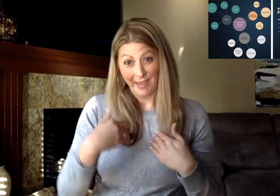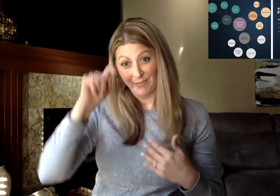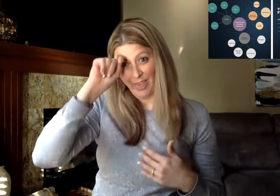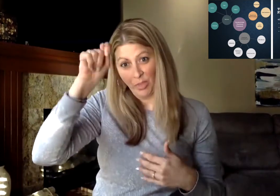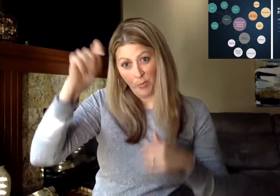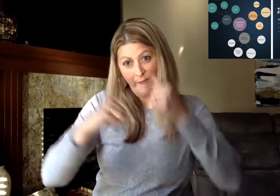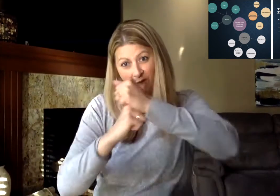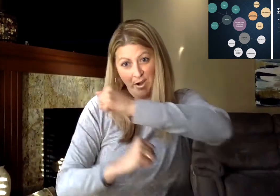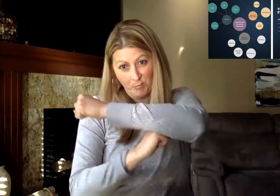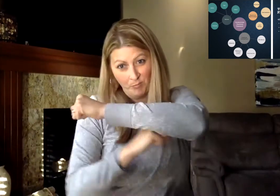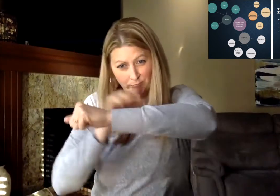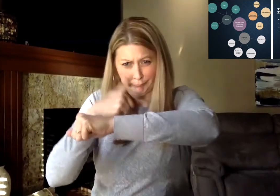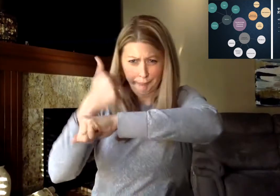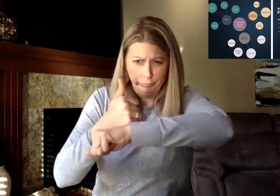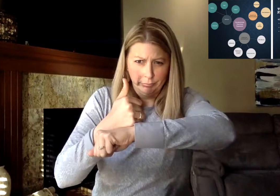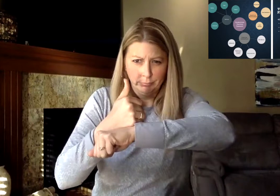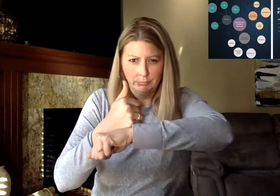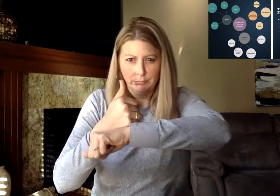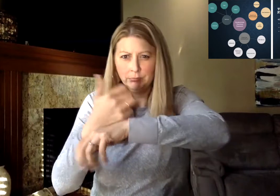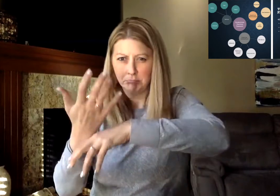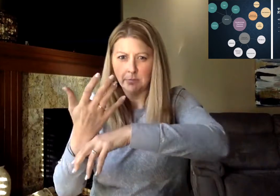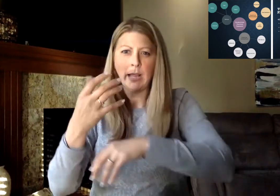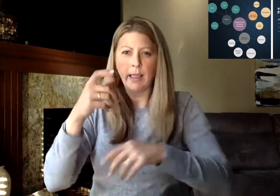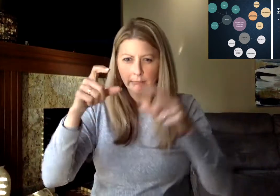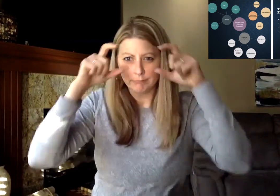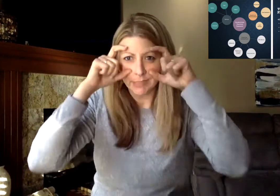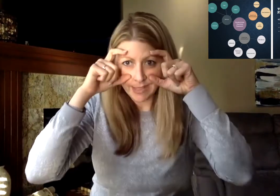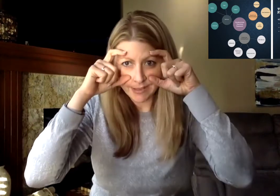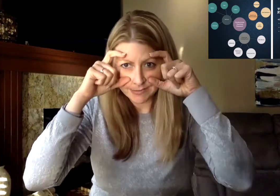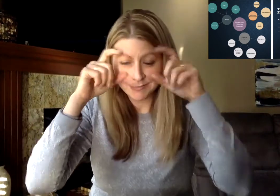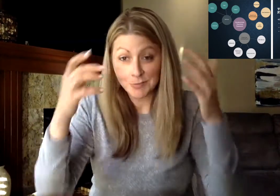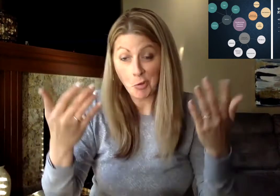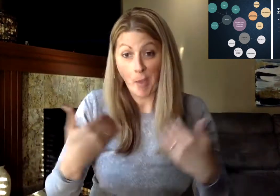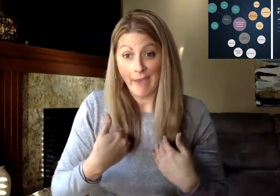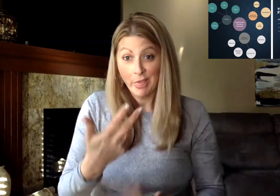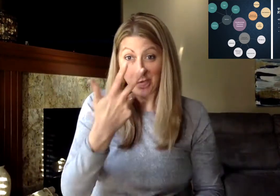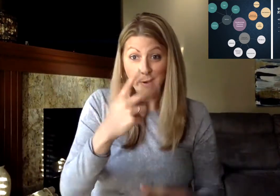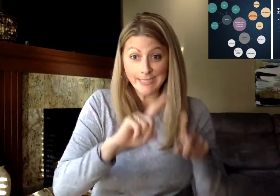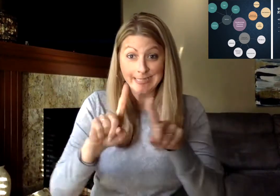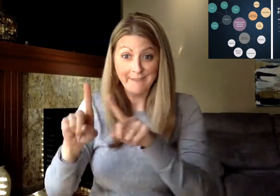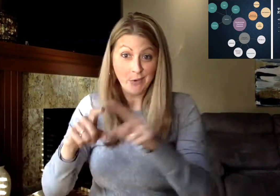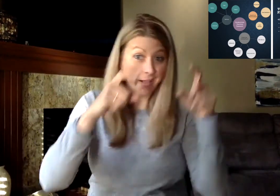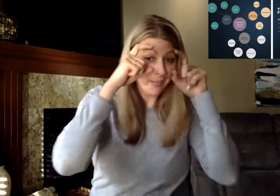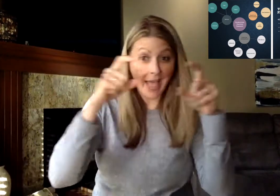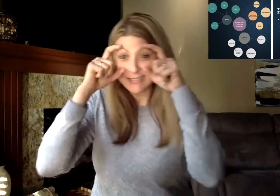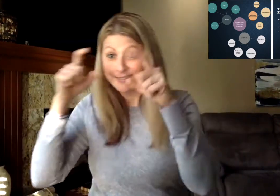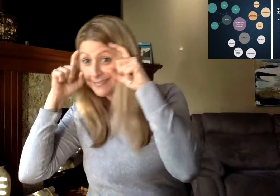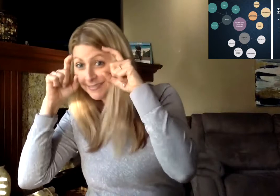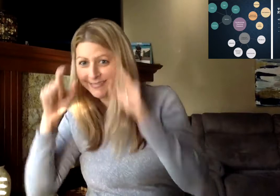Okay, you have to have a theoretical framework established. It's like a lens, like glasses. So I have 3 different